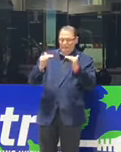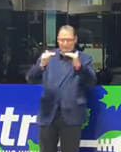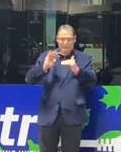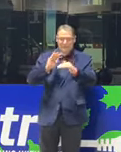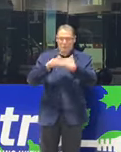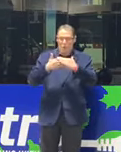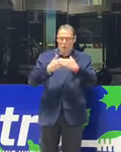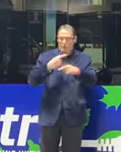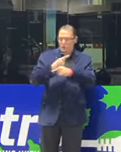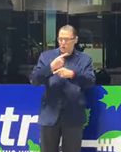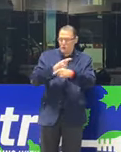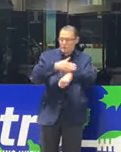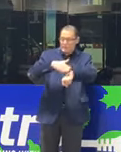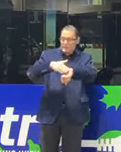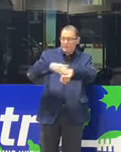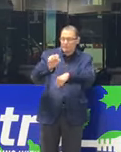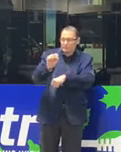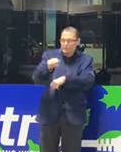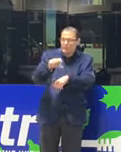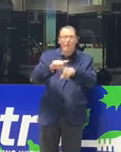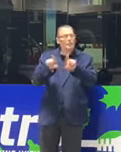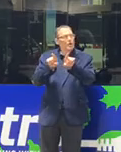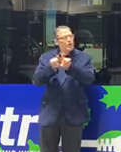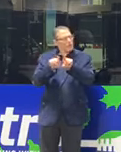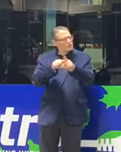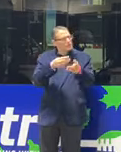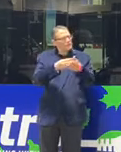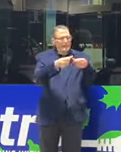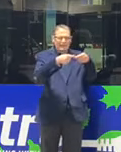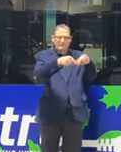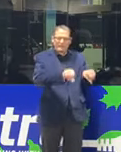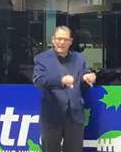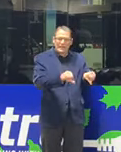that are necessary, but also make the investments